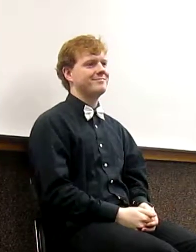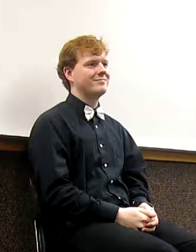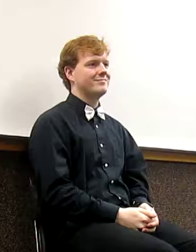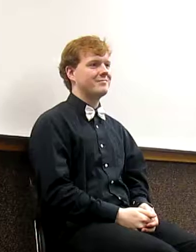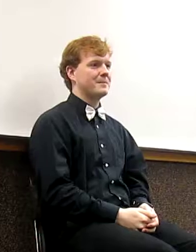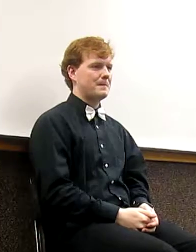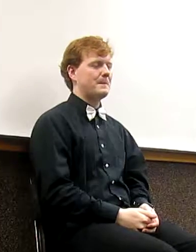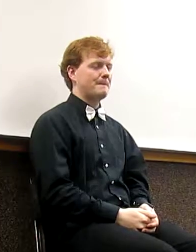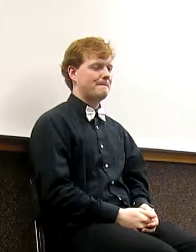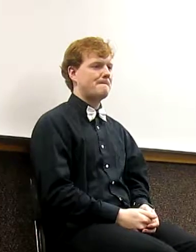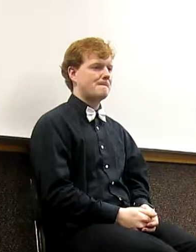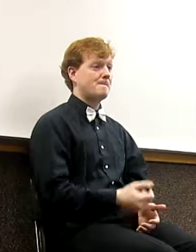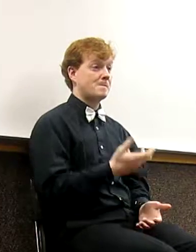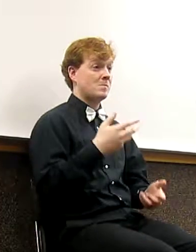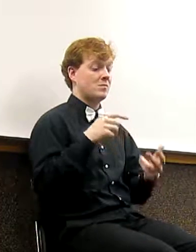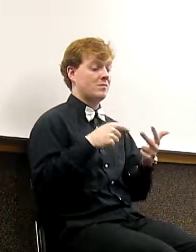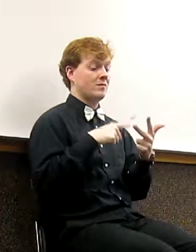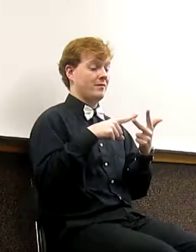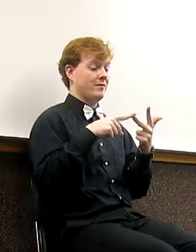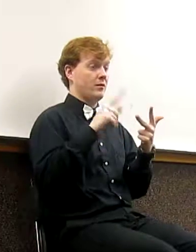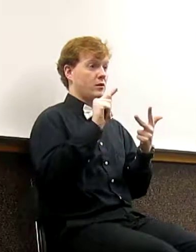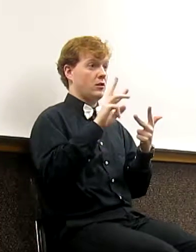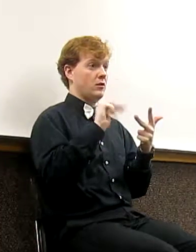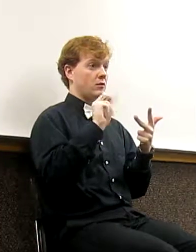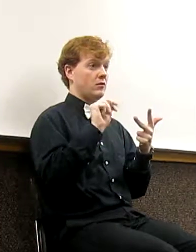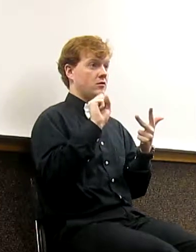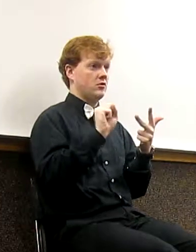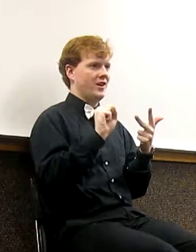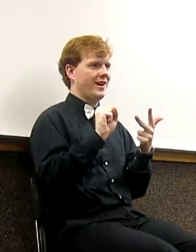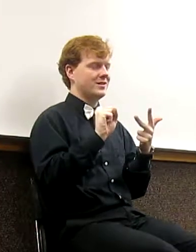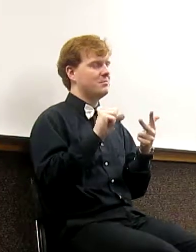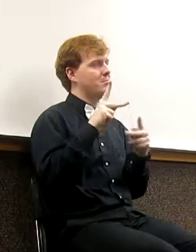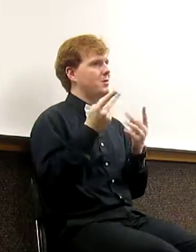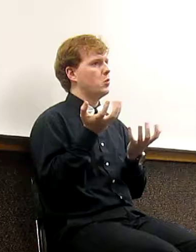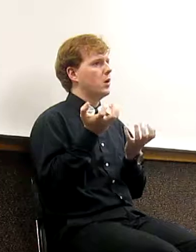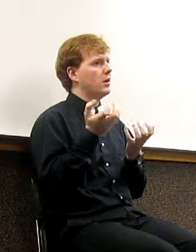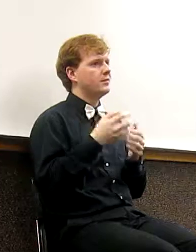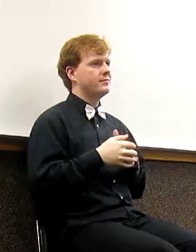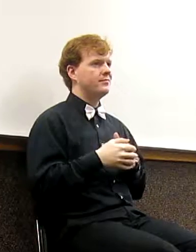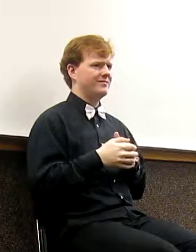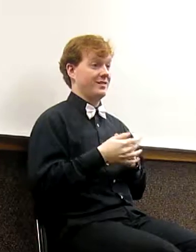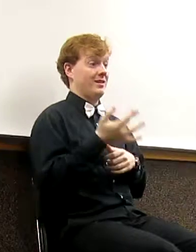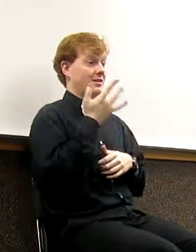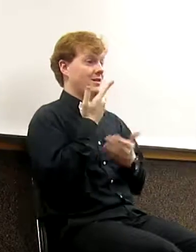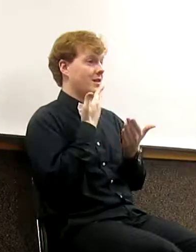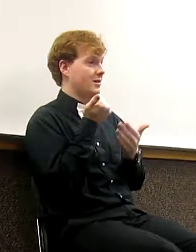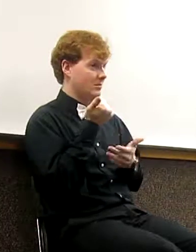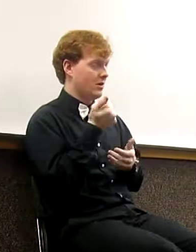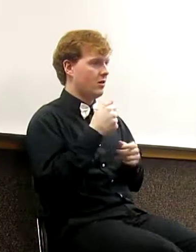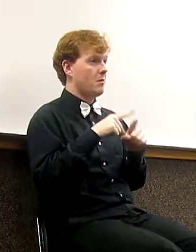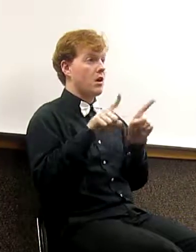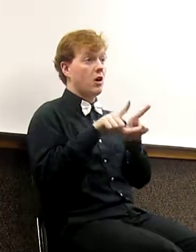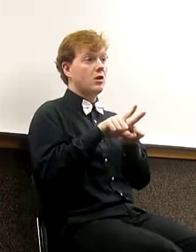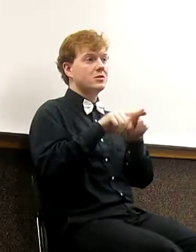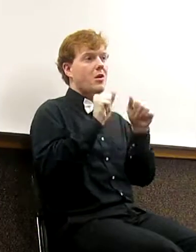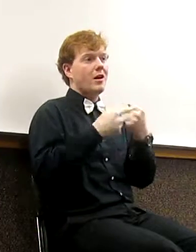trans fat. Like there's a market for it. You make stuff. Yet, like along with taste, it's also a